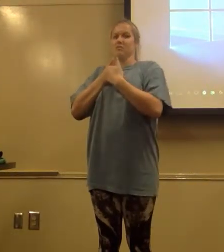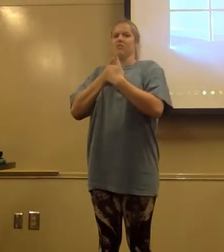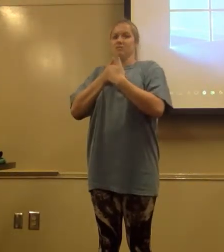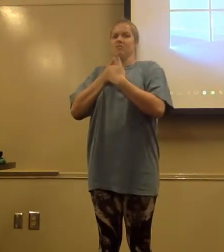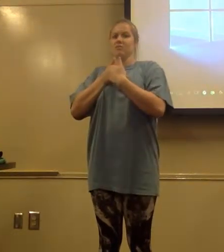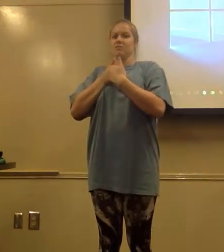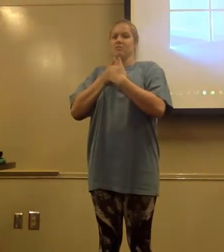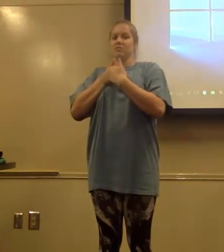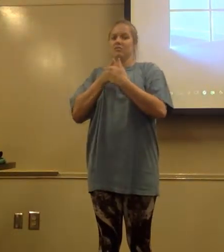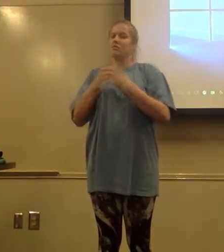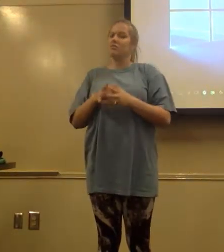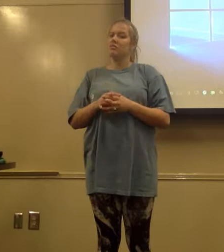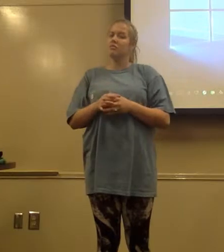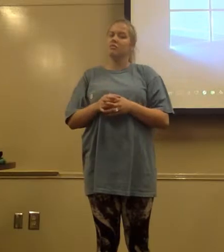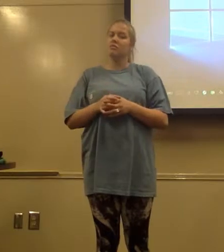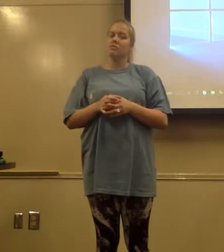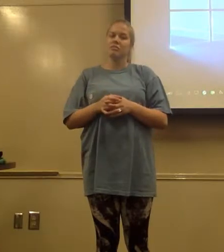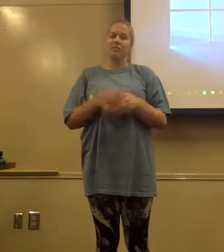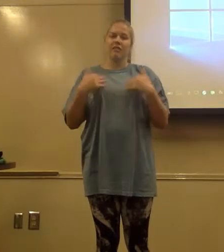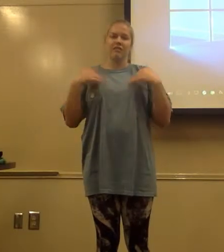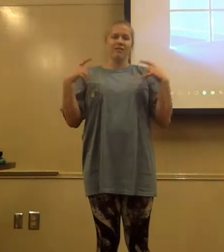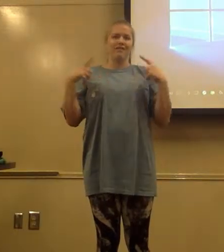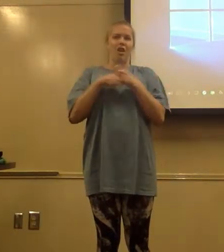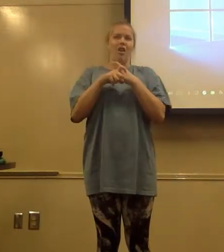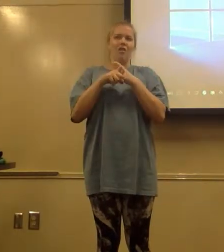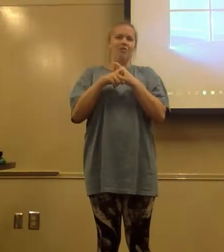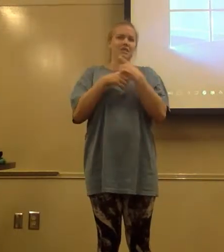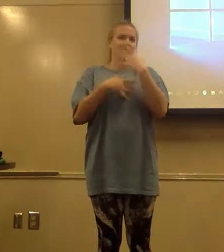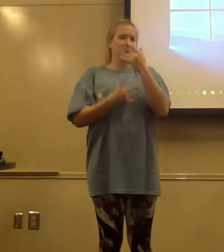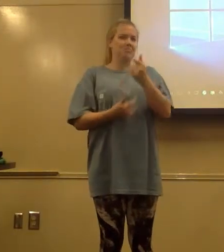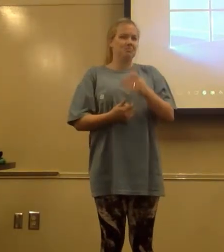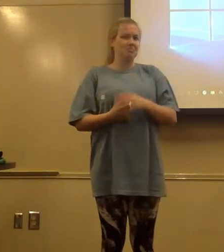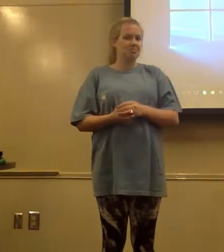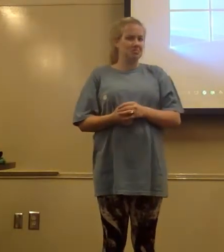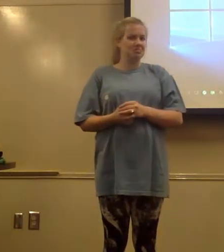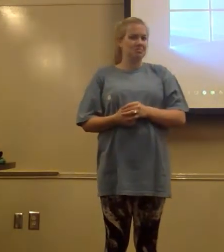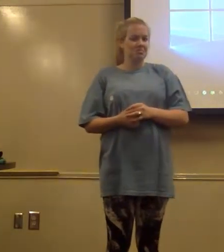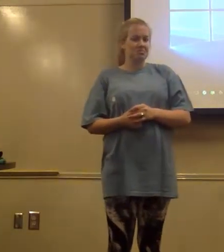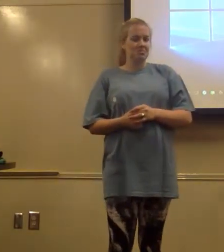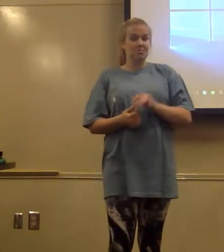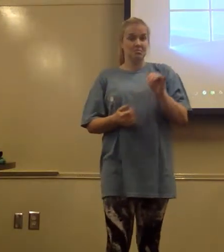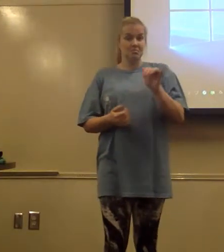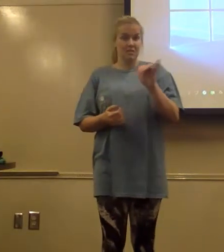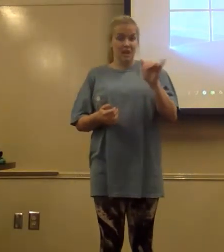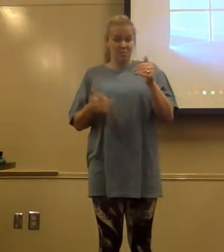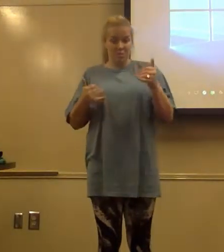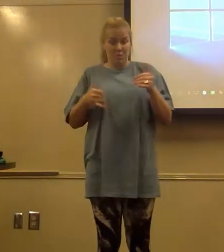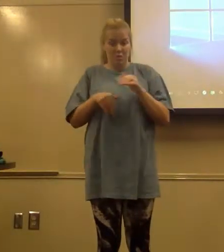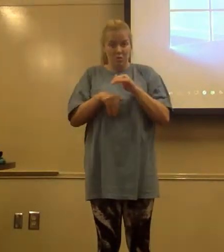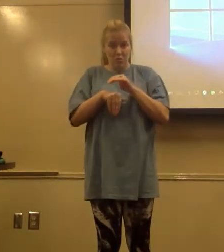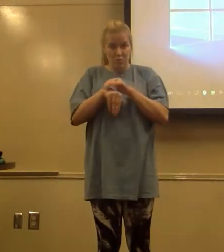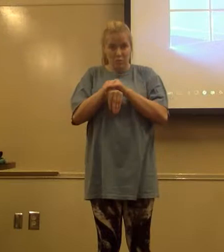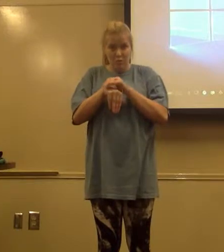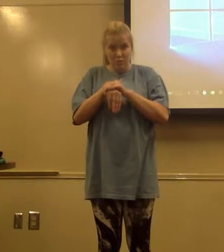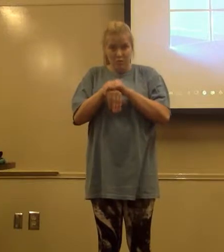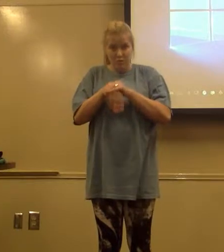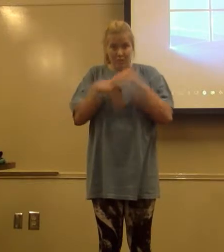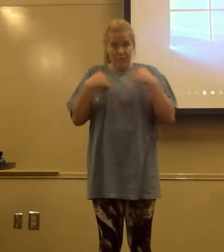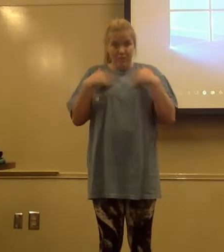has an inherent conflict of interest. The U.S. Department of Agriculture, look, the same thing happened here in Great Britain. Right there was the Ministry of Food and Forestry, right? And